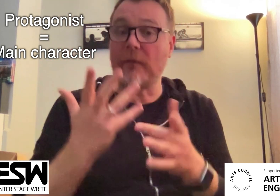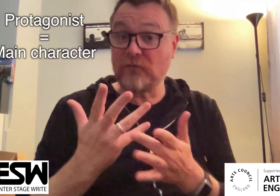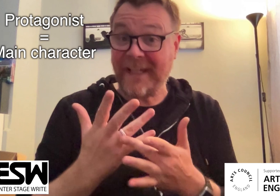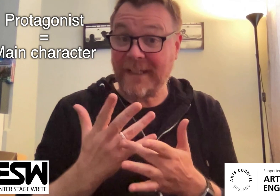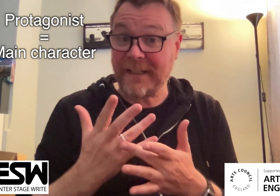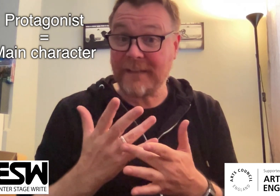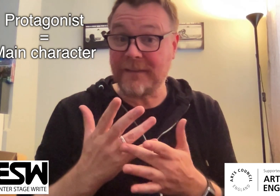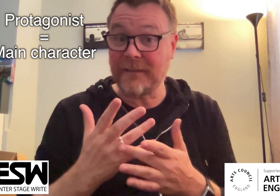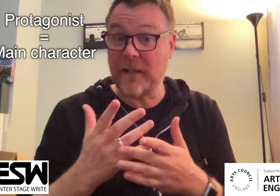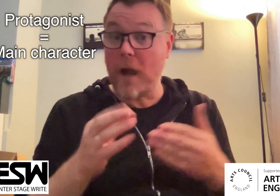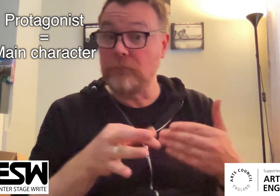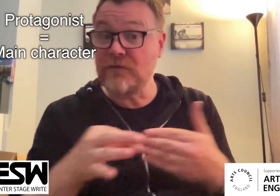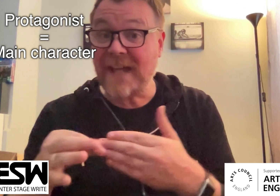Think about Lord of the Rings.